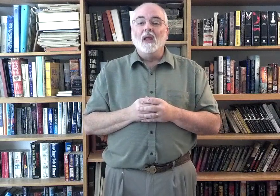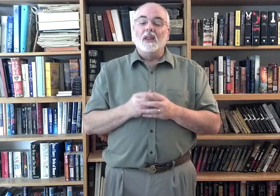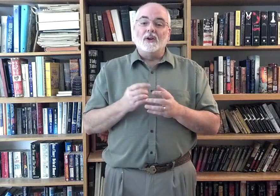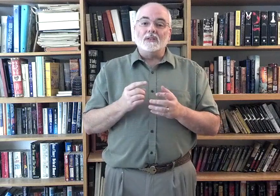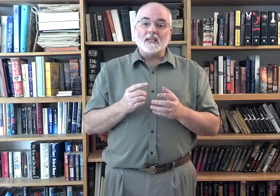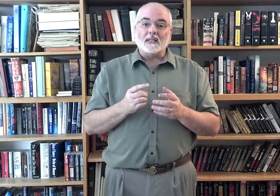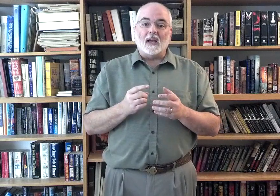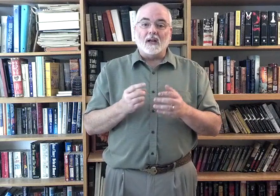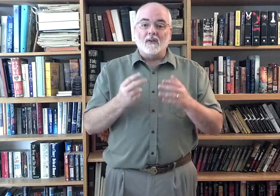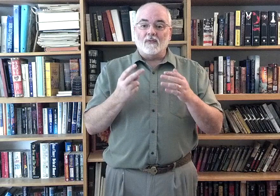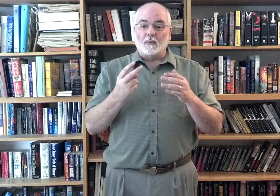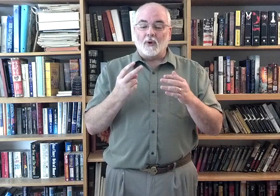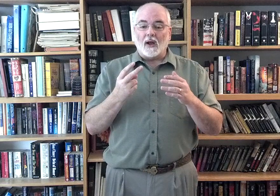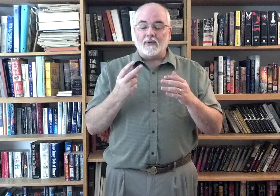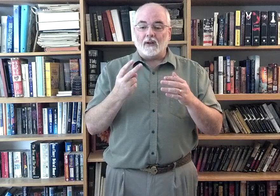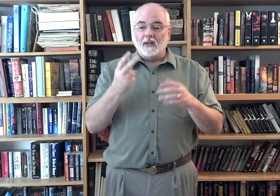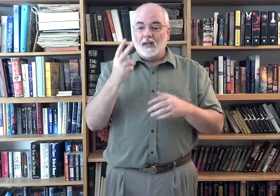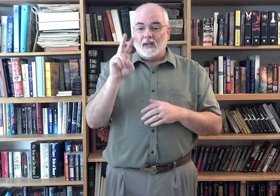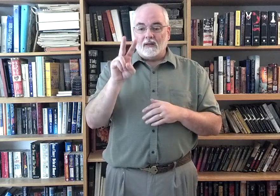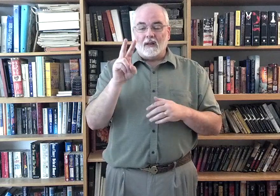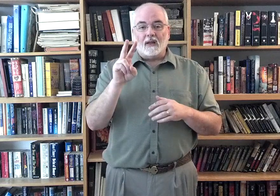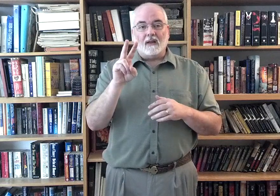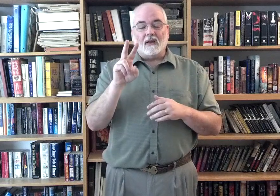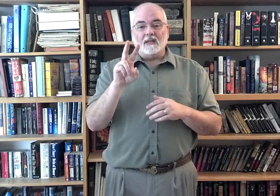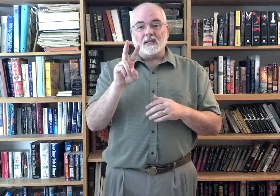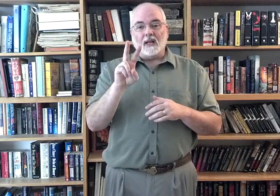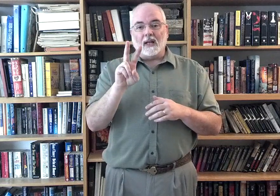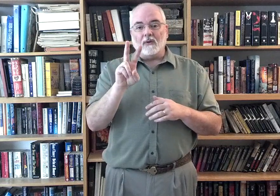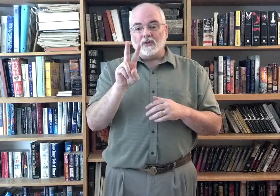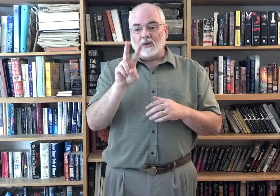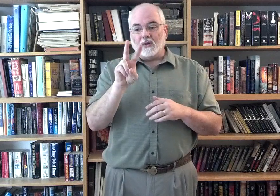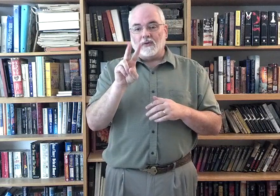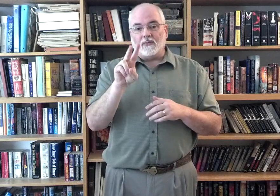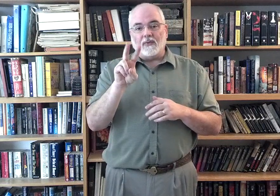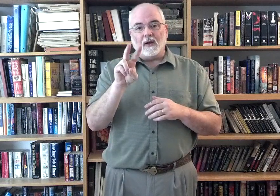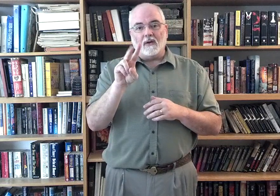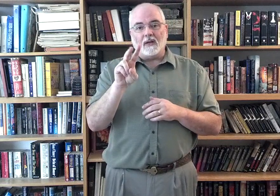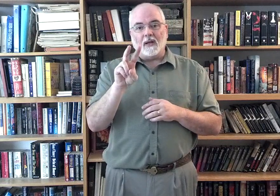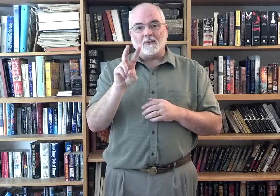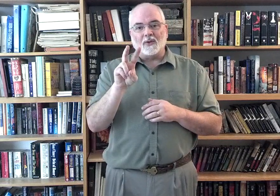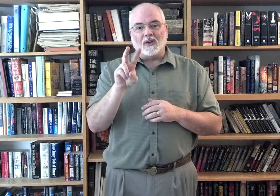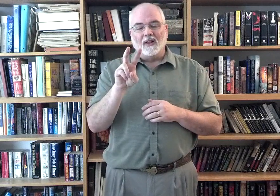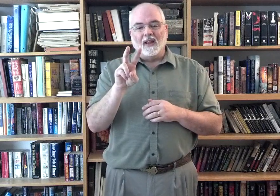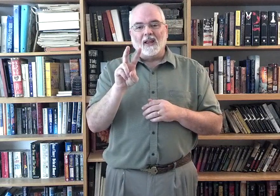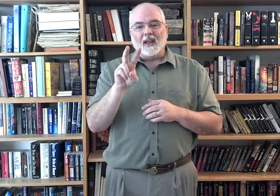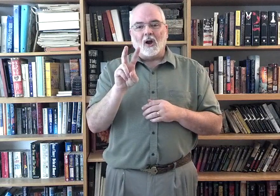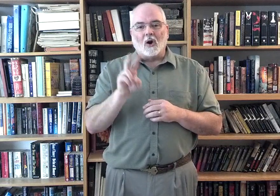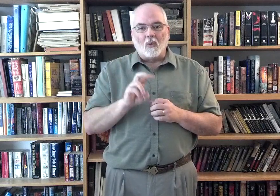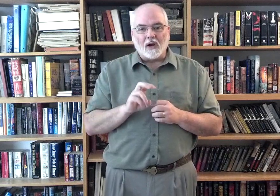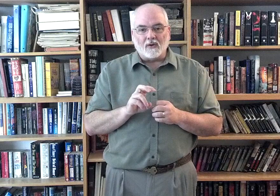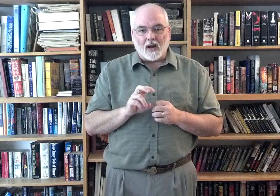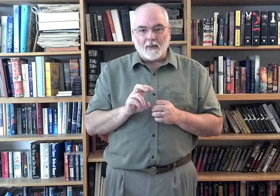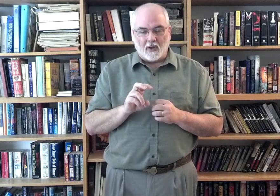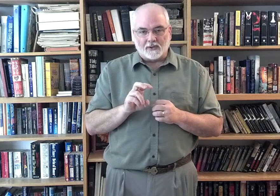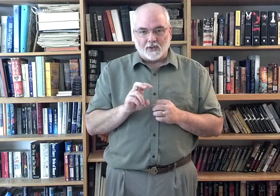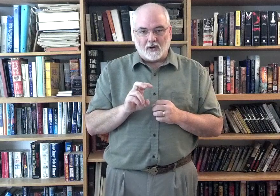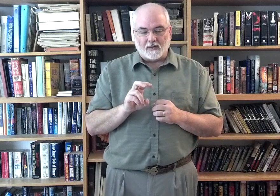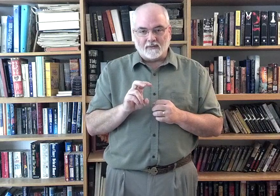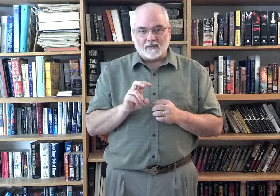There is a sign for prophet. In sign language, your fingertips are where your eyeballs are,